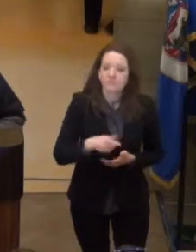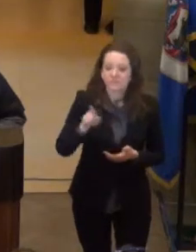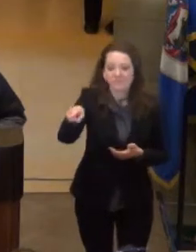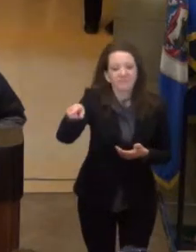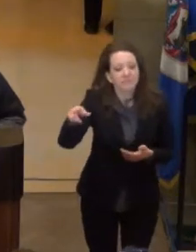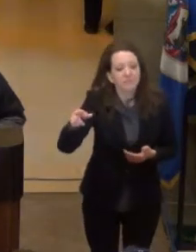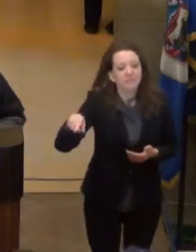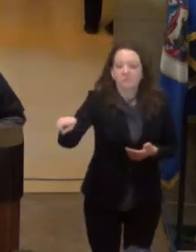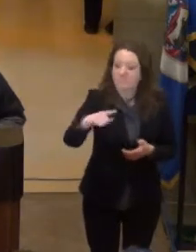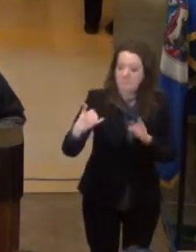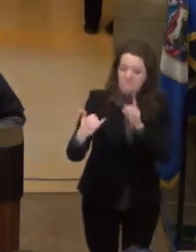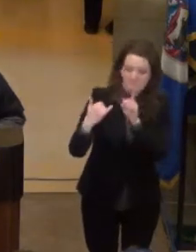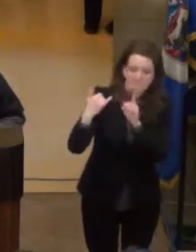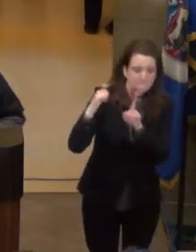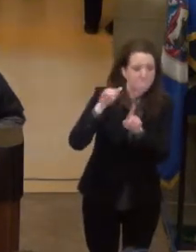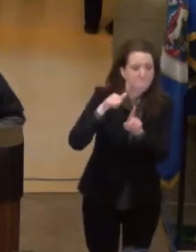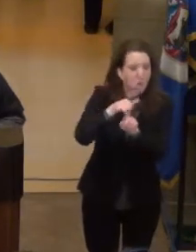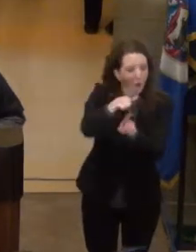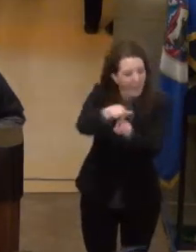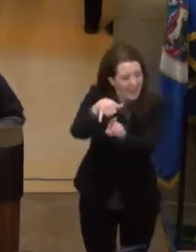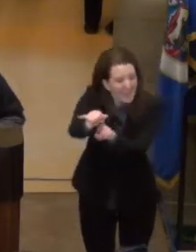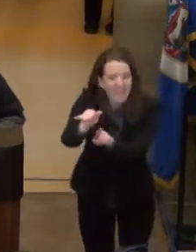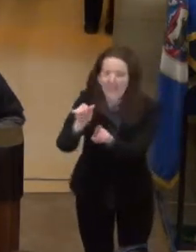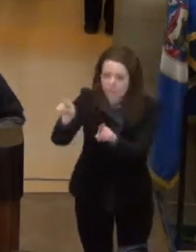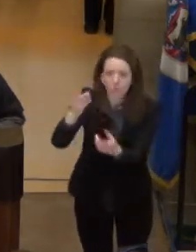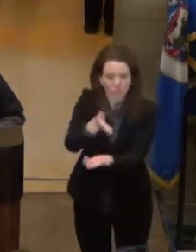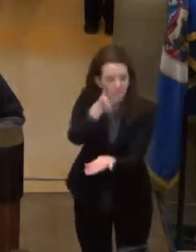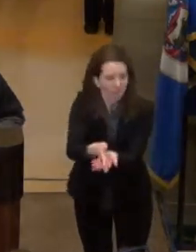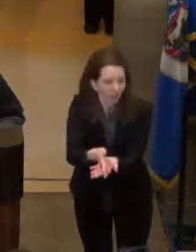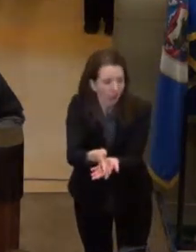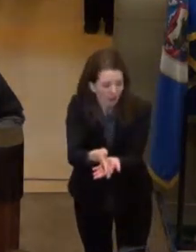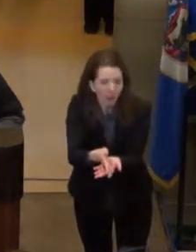from happening and dealing with it when it does.